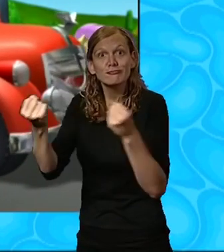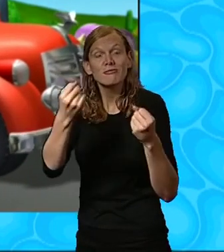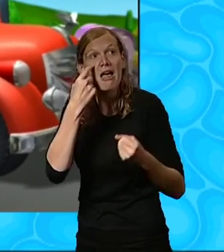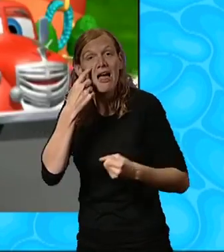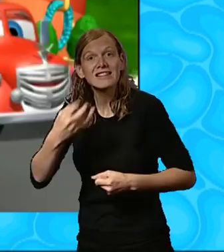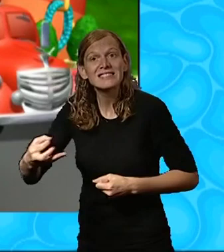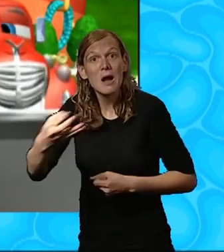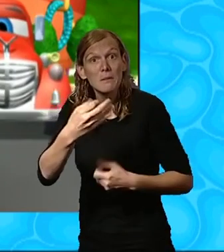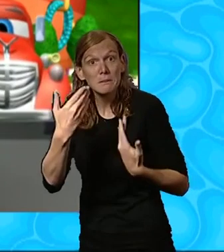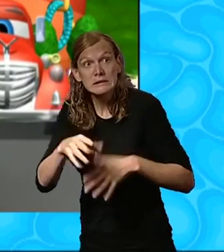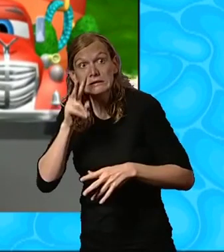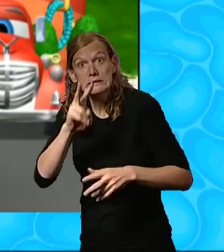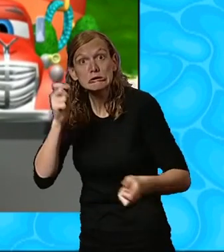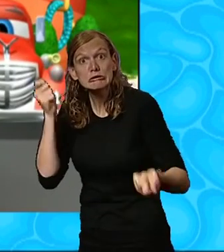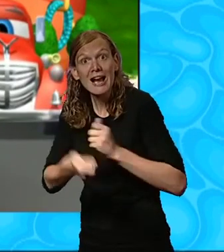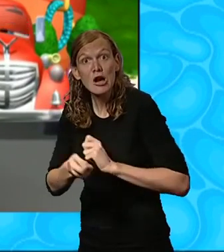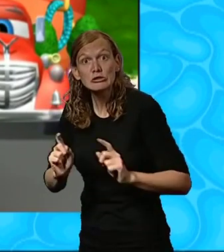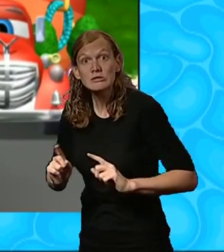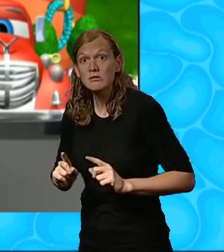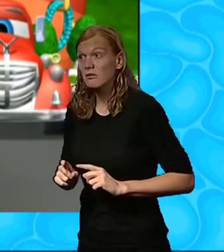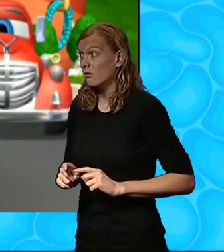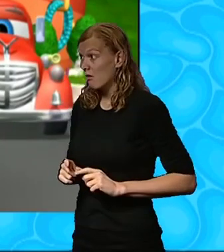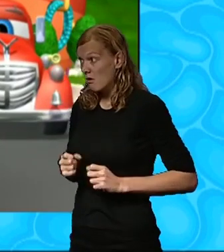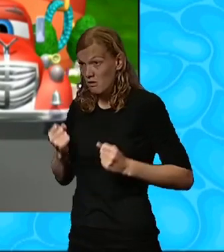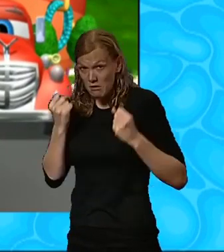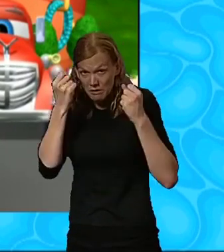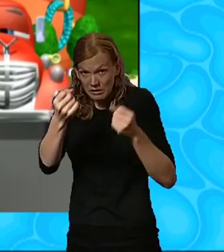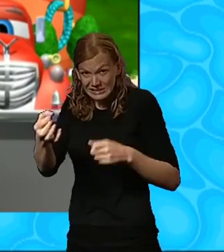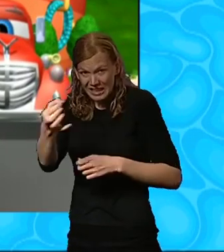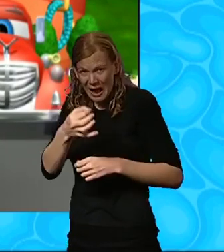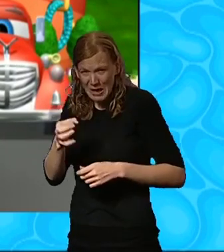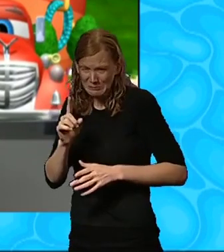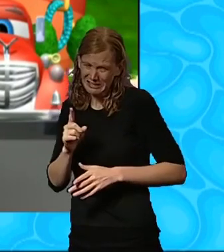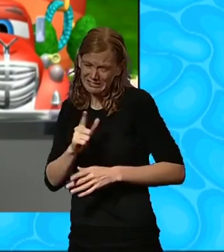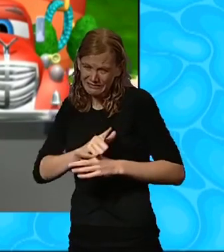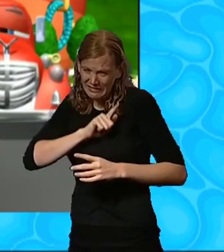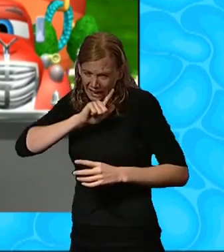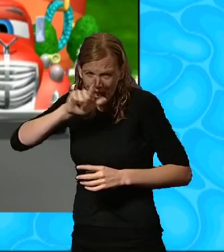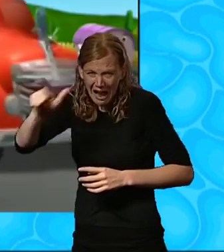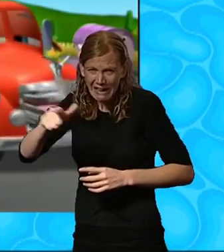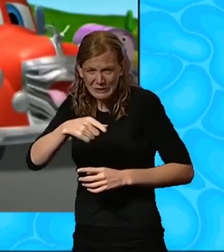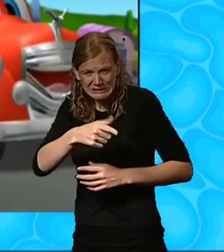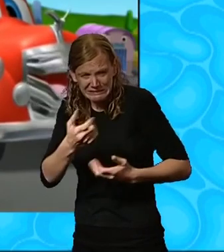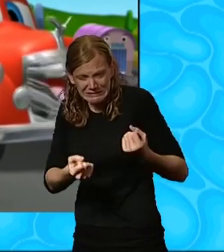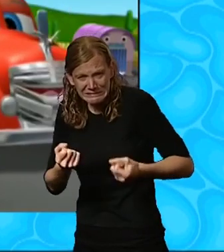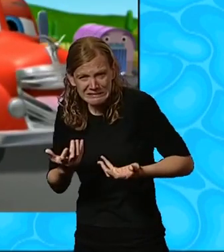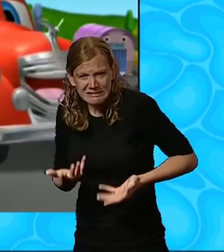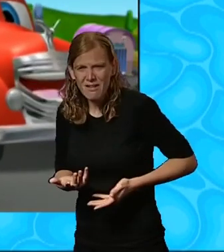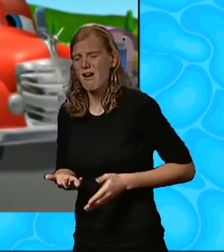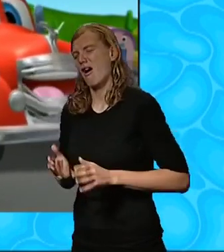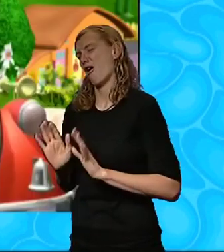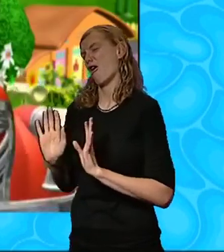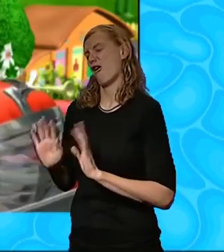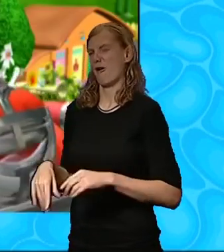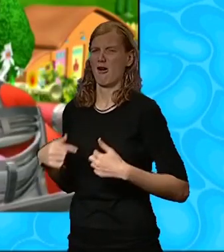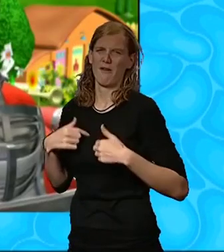have changed? Into town? Isn't that a bit far for you to drive? Oh, no, don't worry about